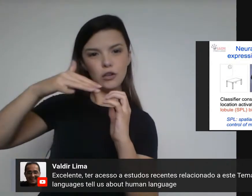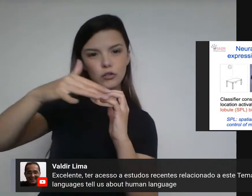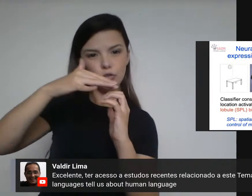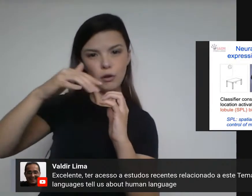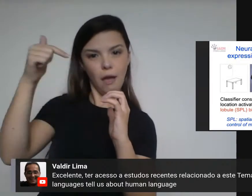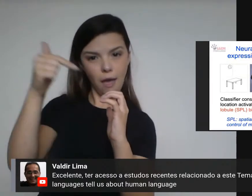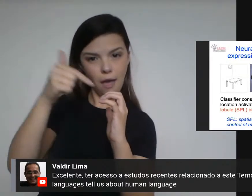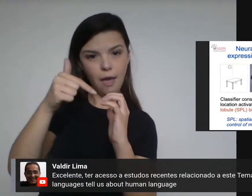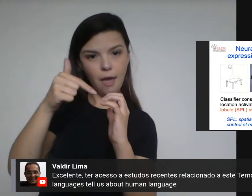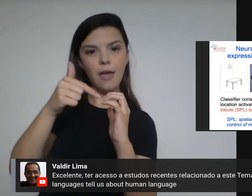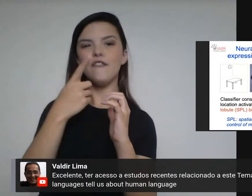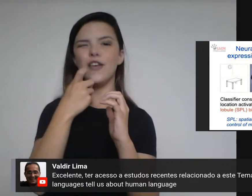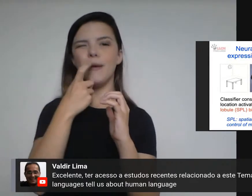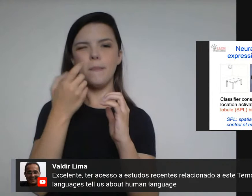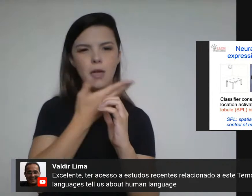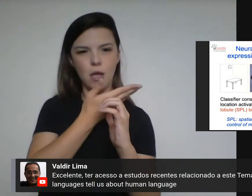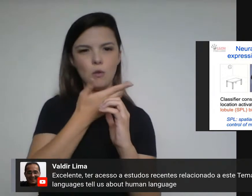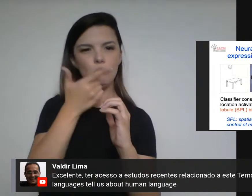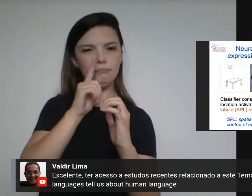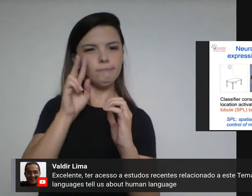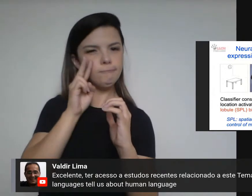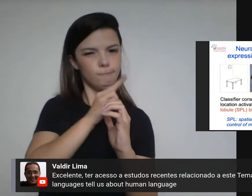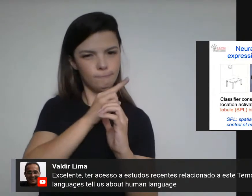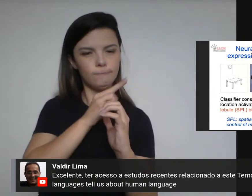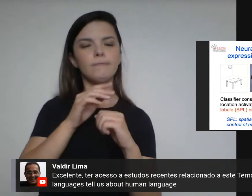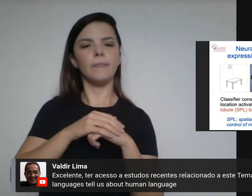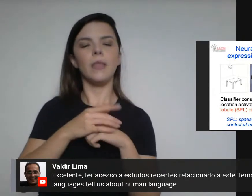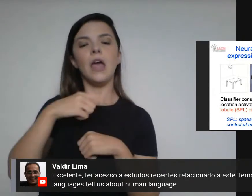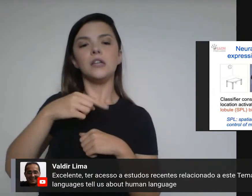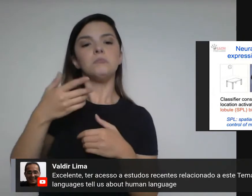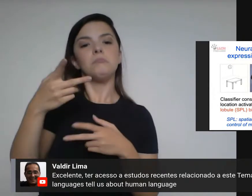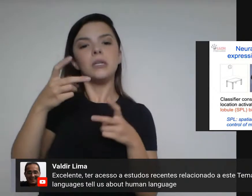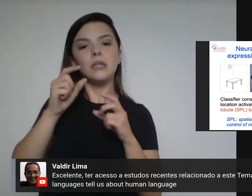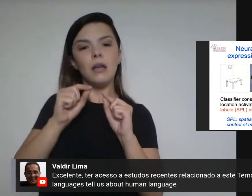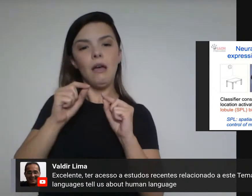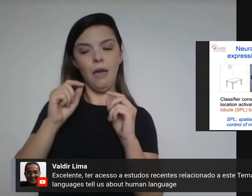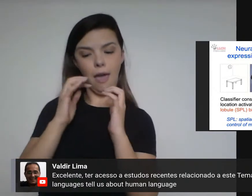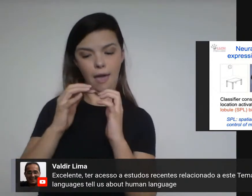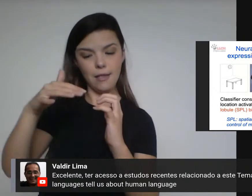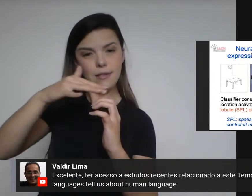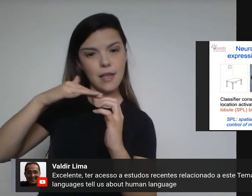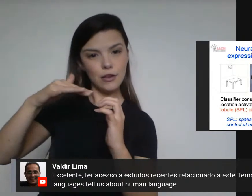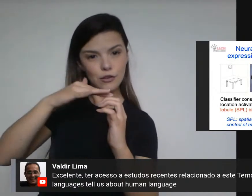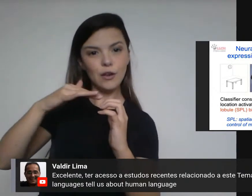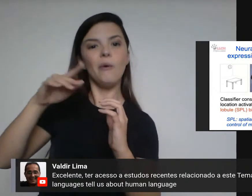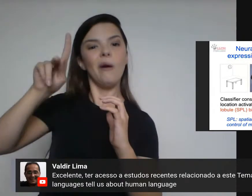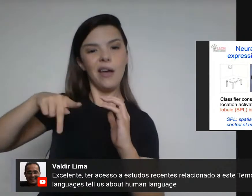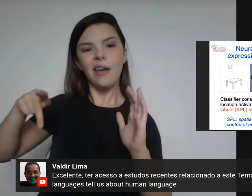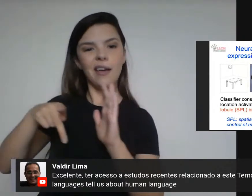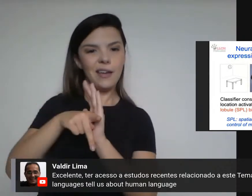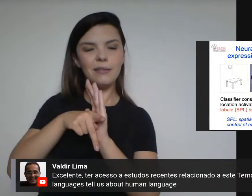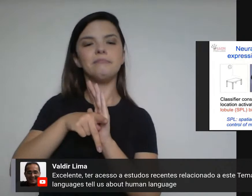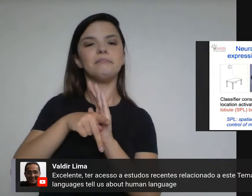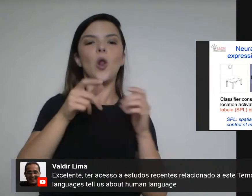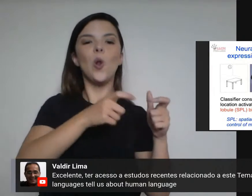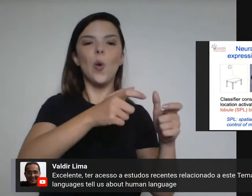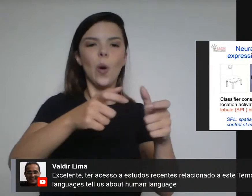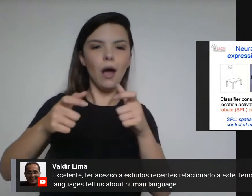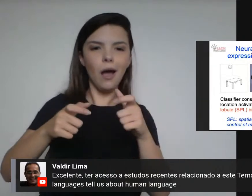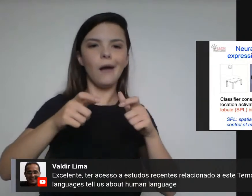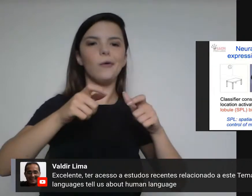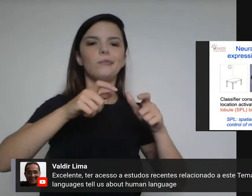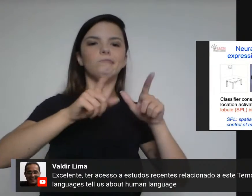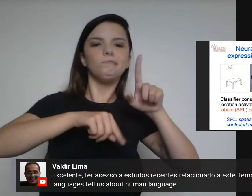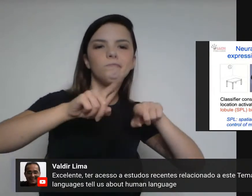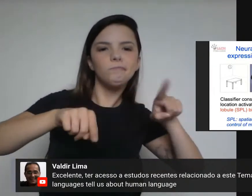already told you about SPL, what we know the function of those regions are. So that SPL is involved in